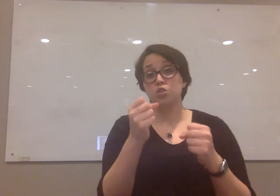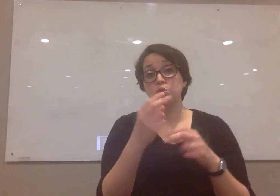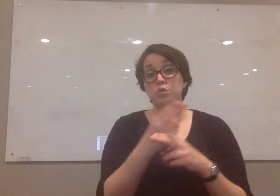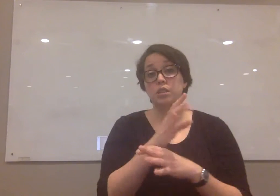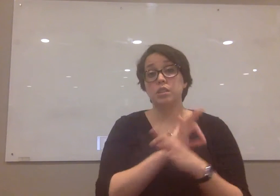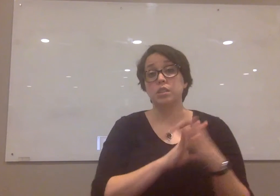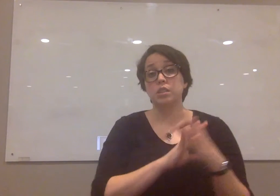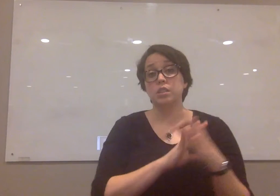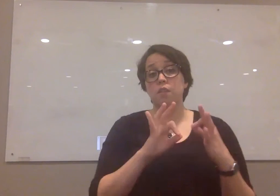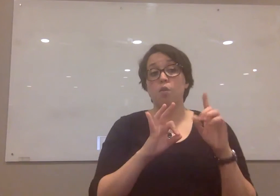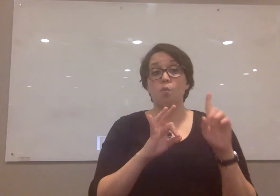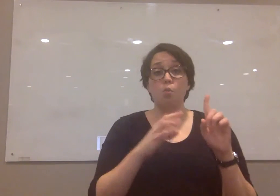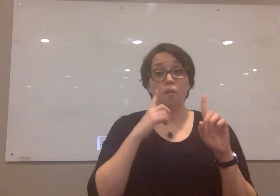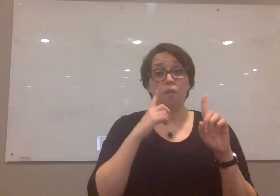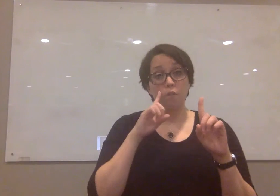simple 1-for-1, which has a weird name.